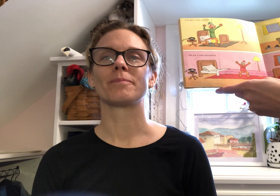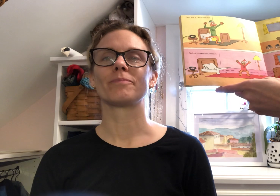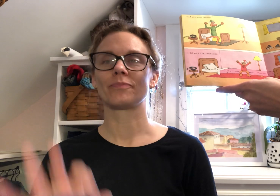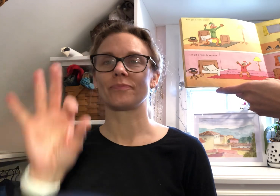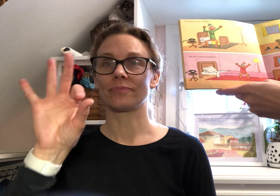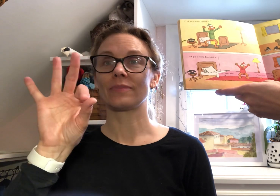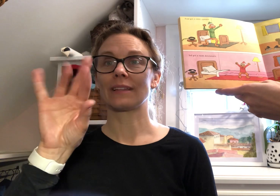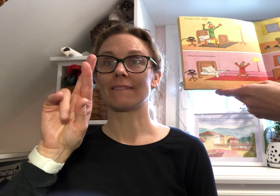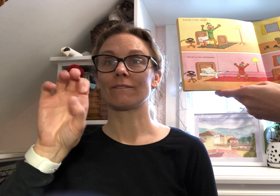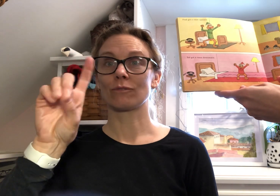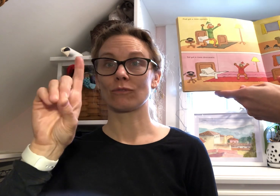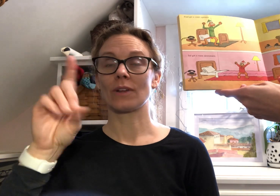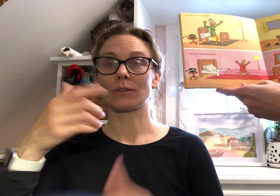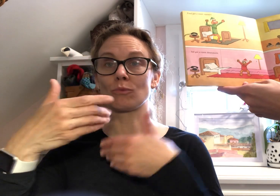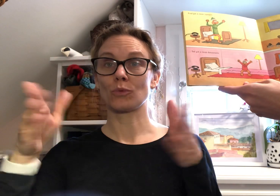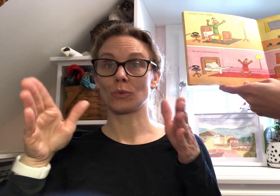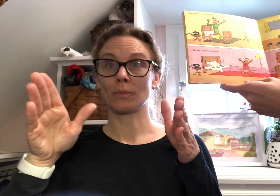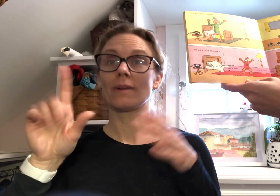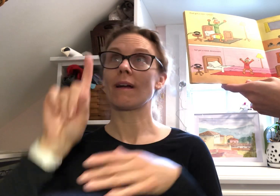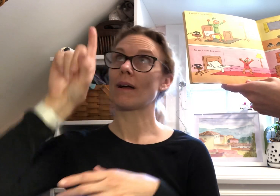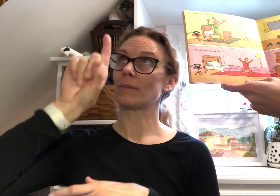Fred skated all day long.